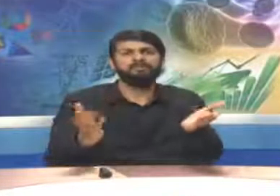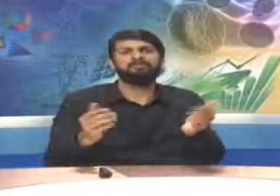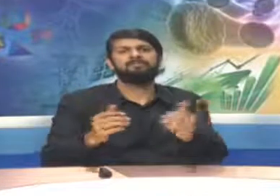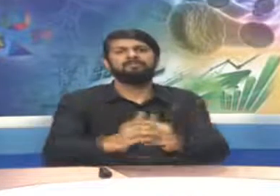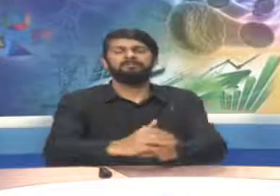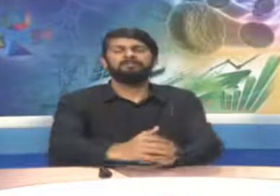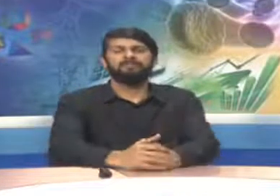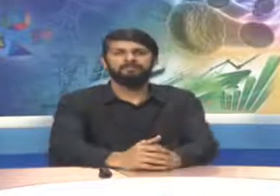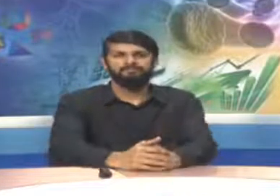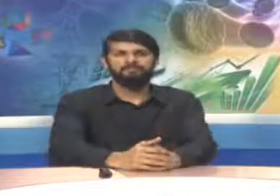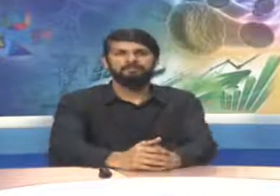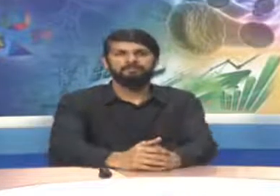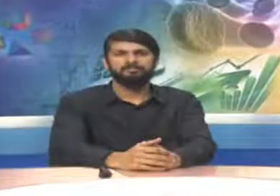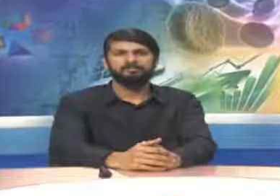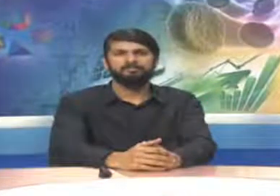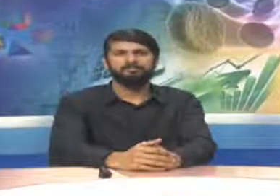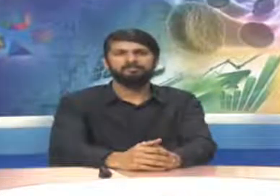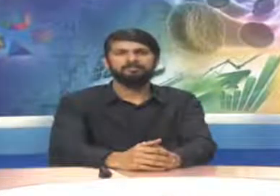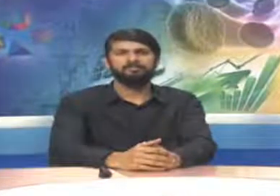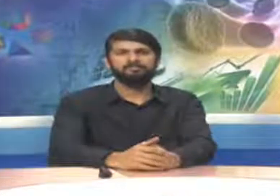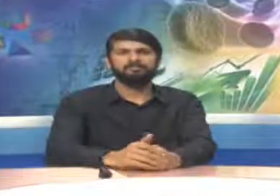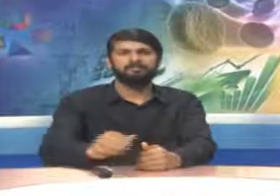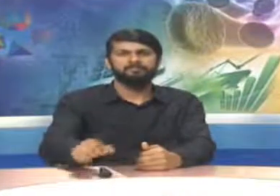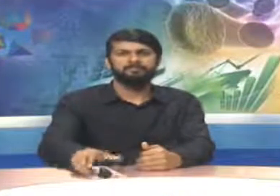rights and liberties of the people.